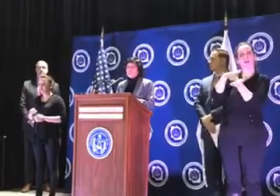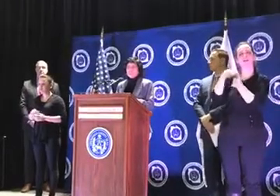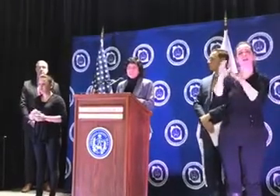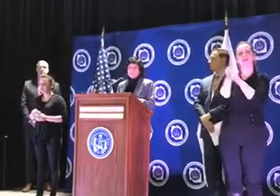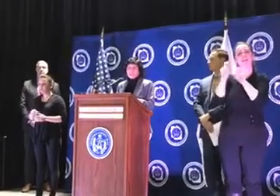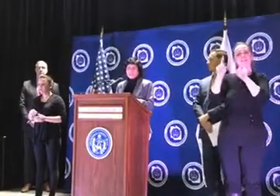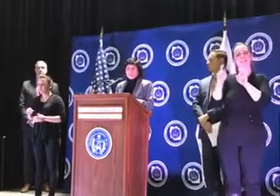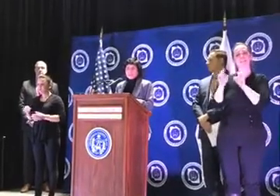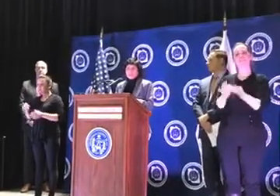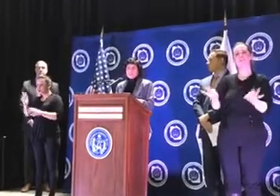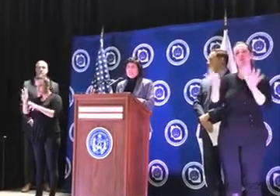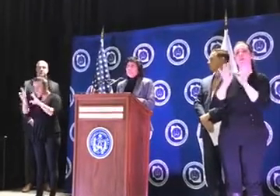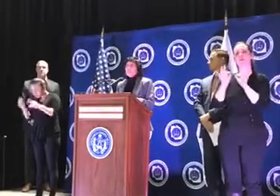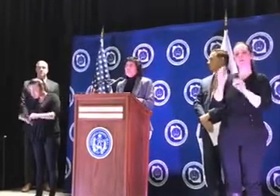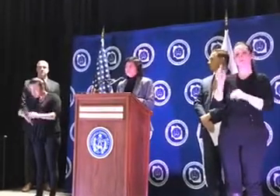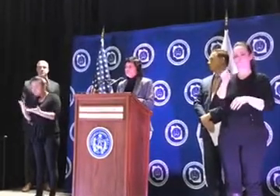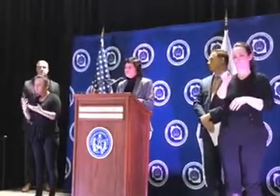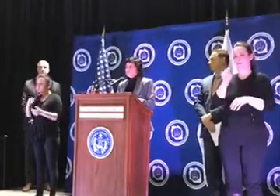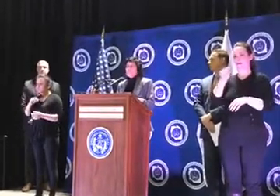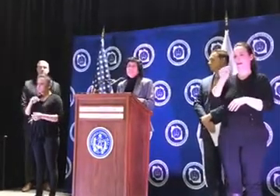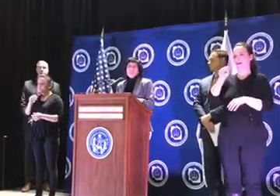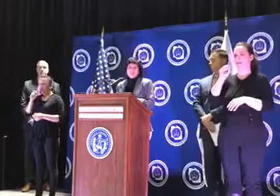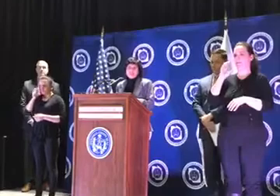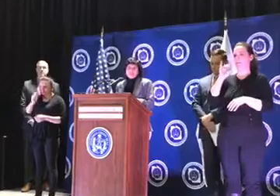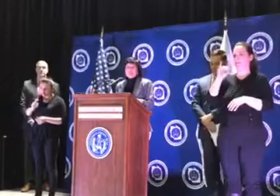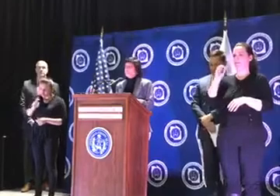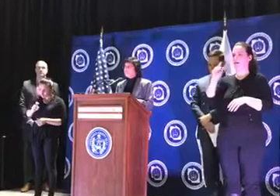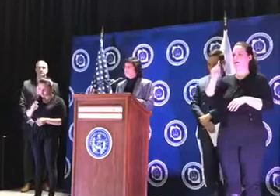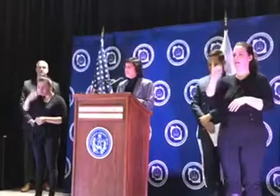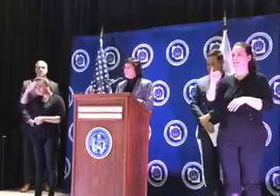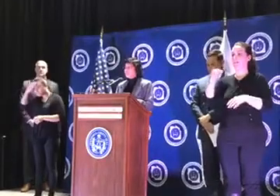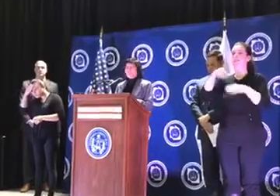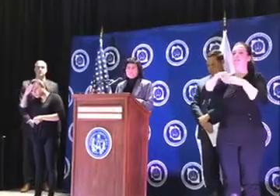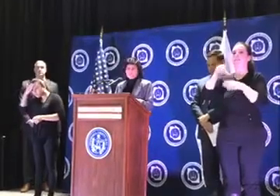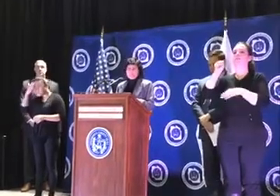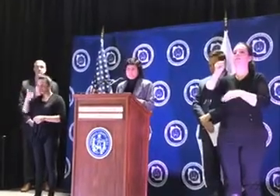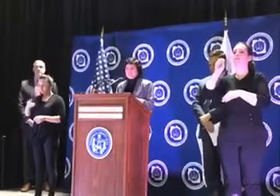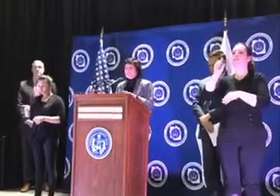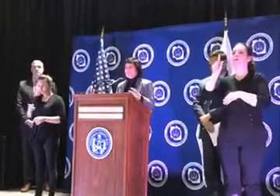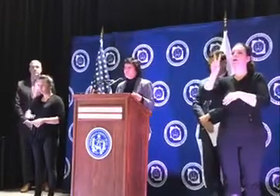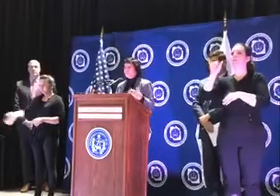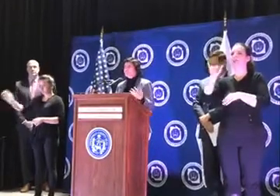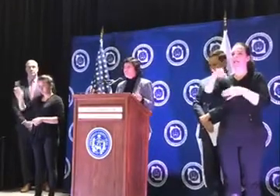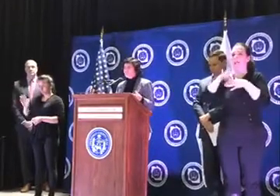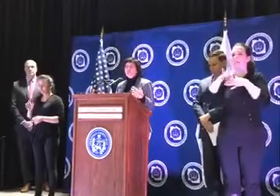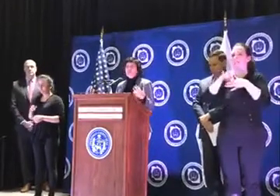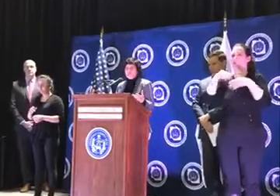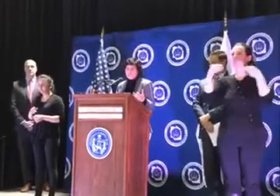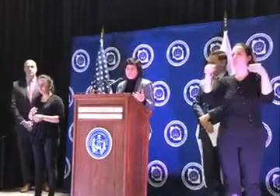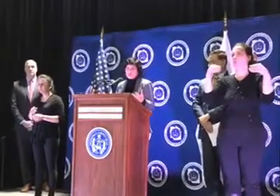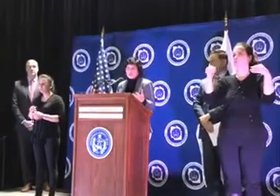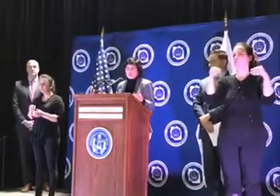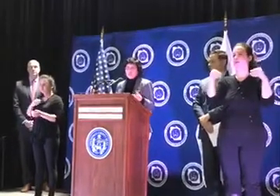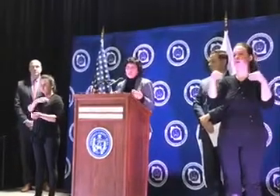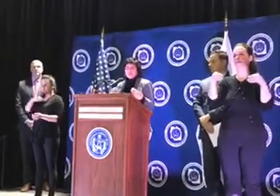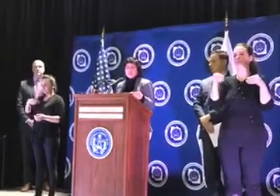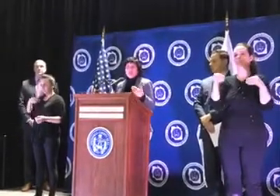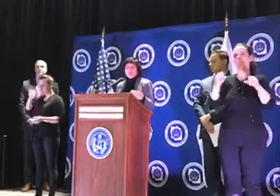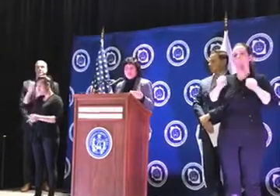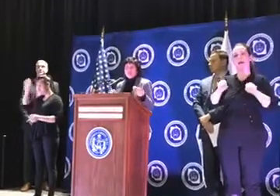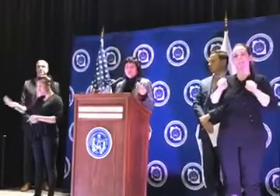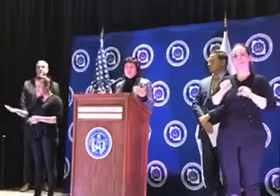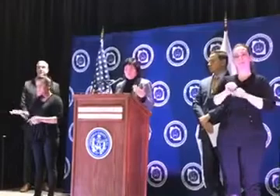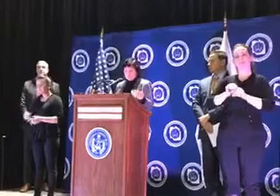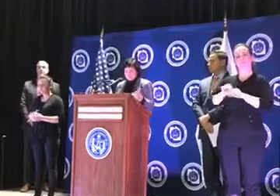that they contact their physician if they have any symptoms. If you are feeling fine, that's great. That does not mean you visited that you will have symptoms. We're just